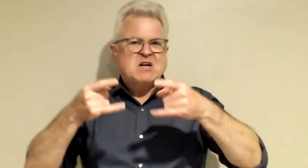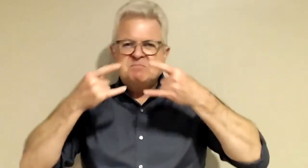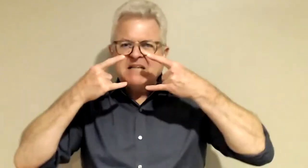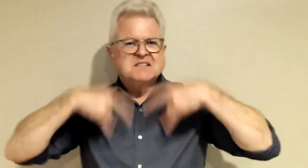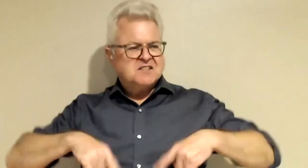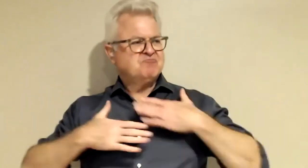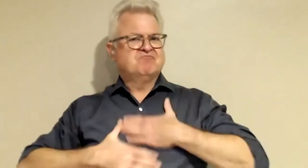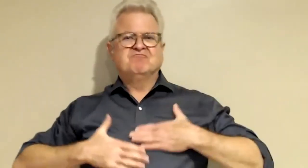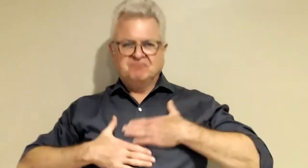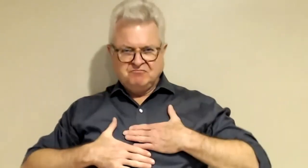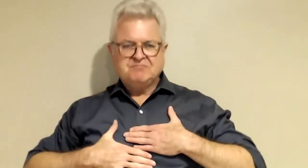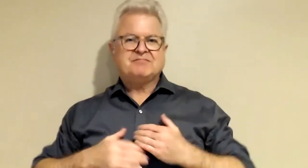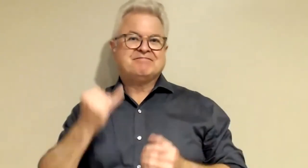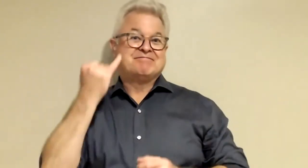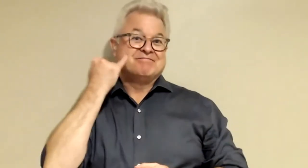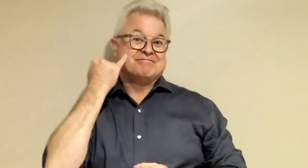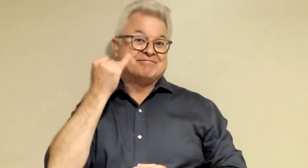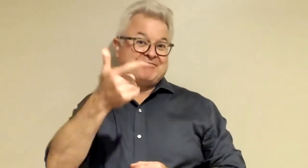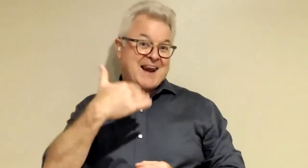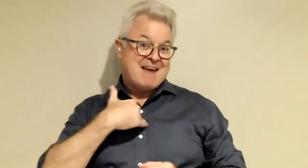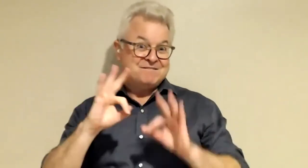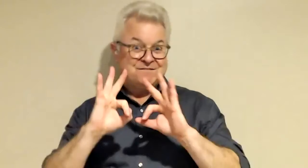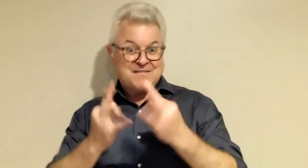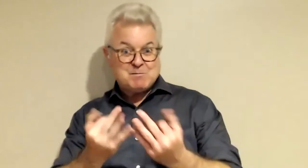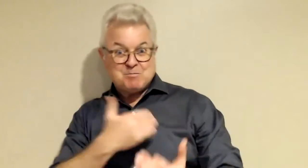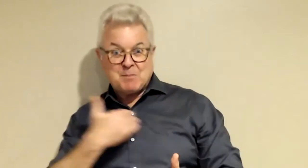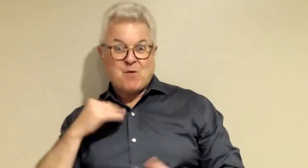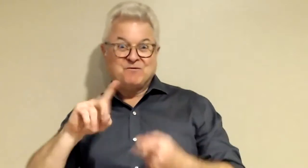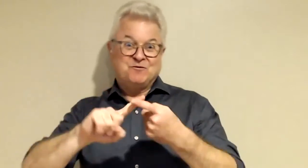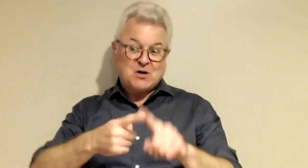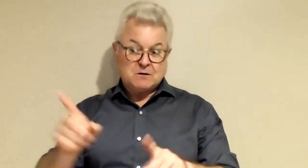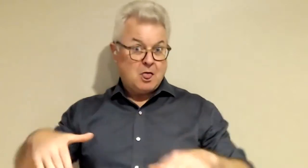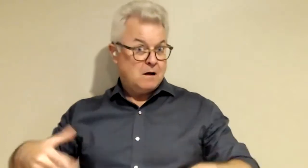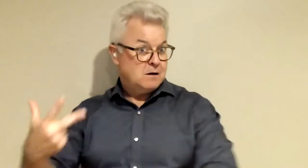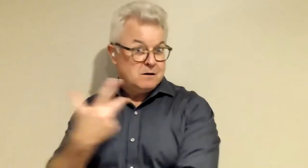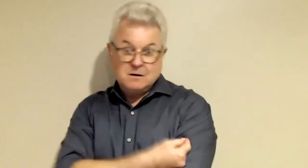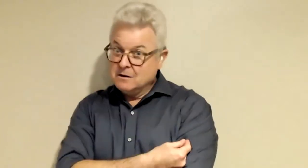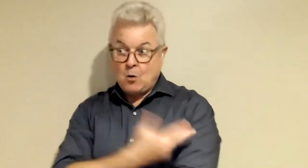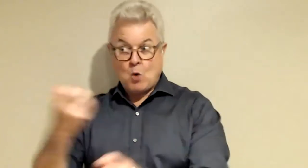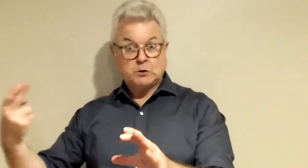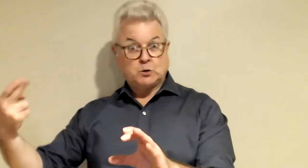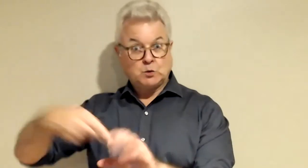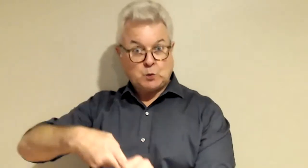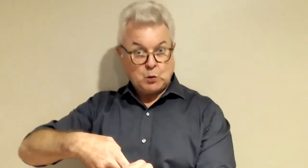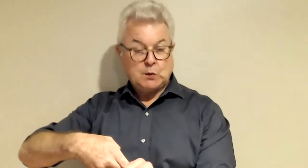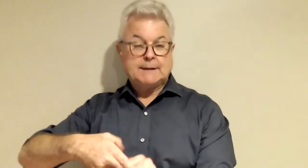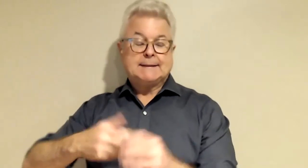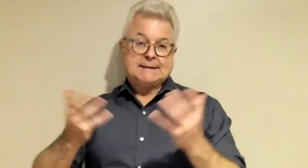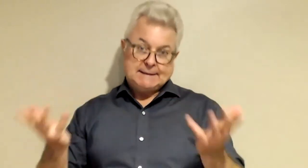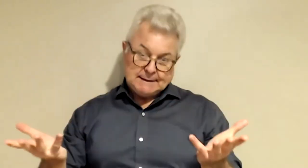are vaccinated. Because if they're all vaccinated, you may not have to wear your mask, okay? But if you have family and friend members who come to those